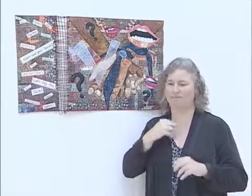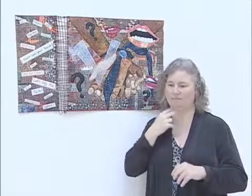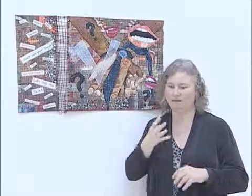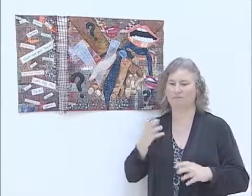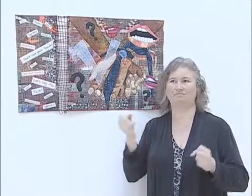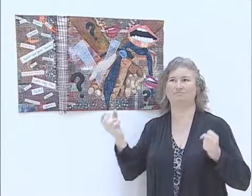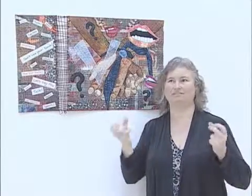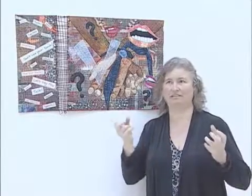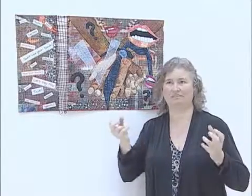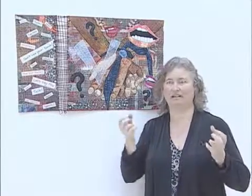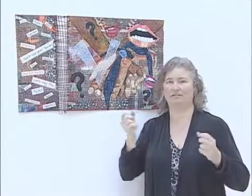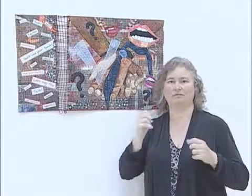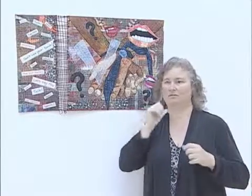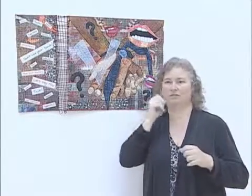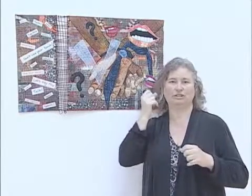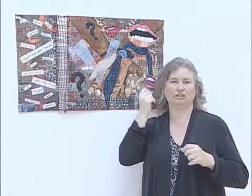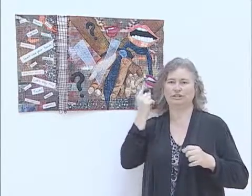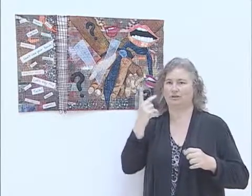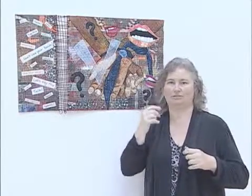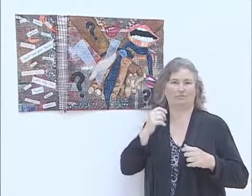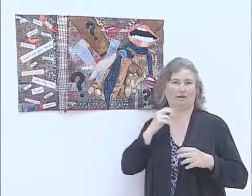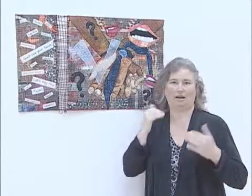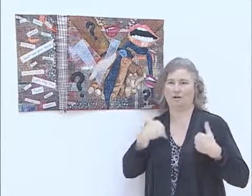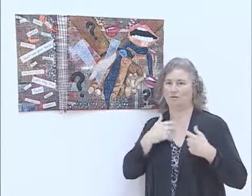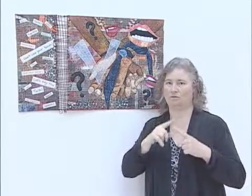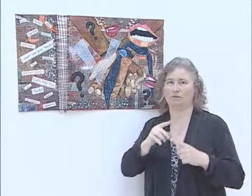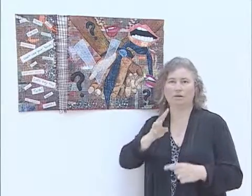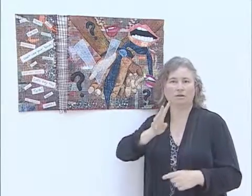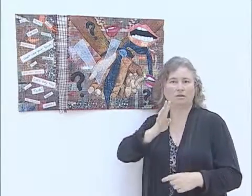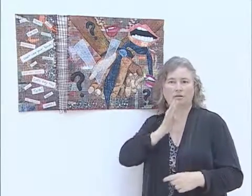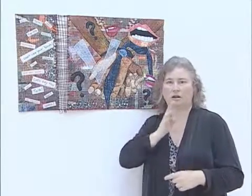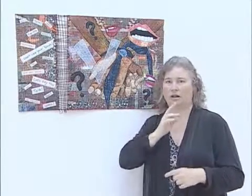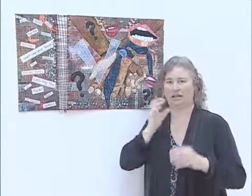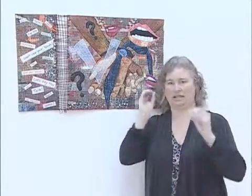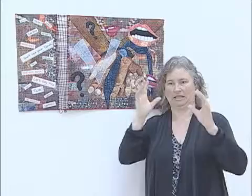He tried to use his voice, but he just signed instead. He